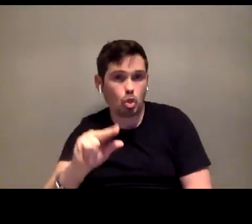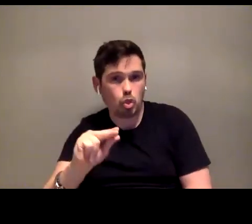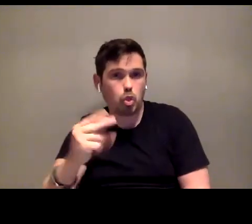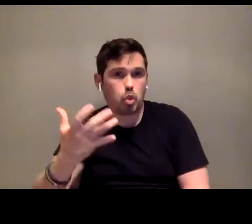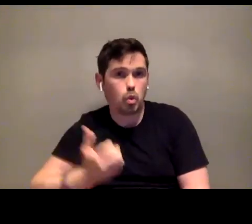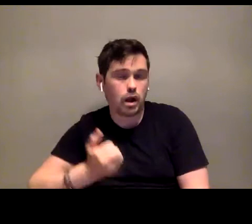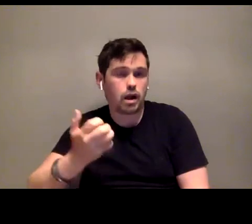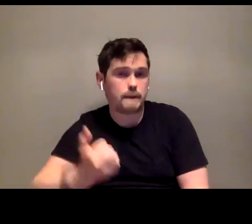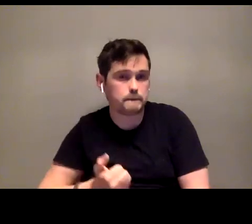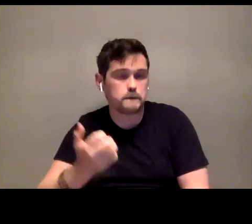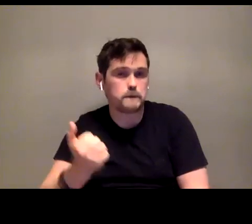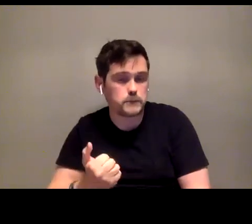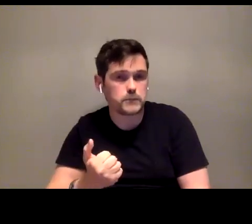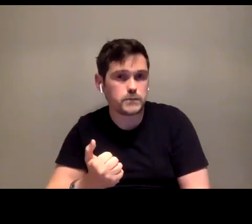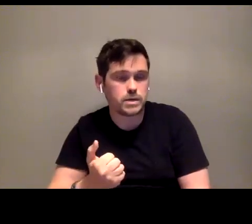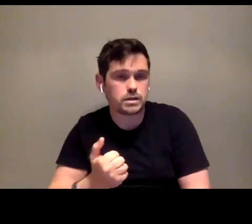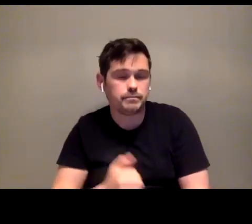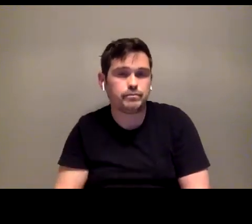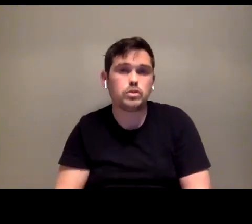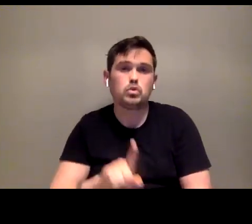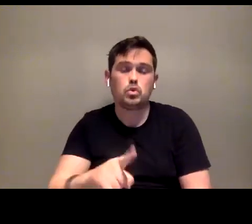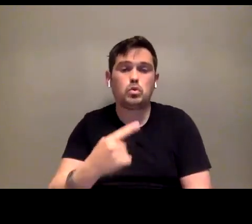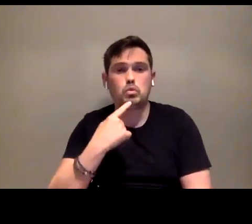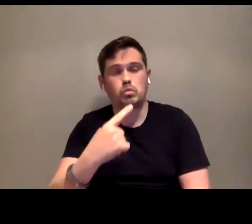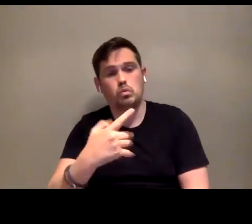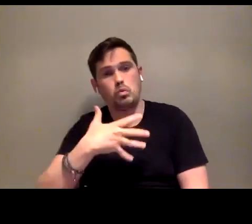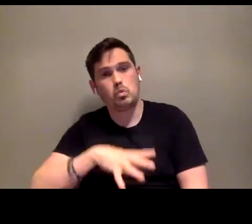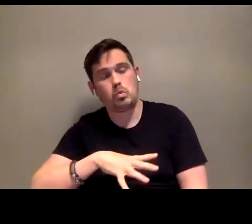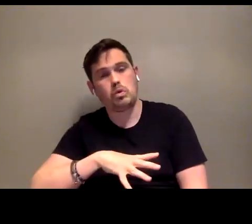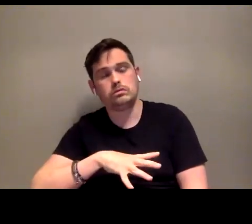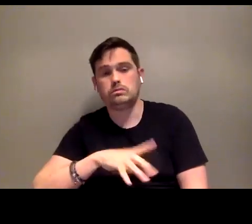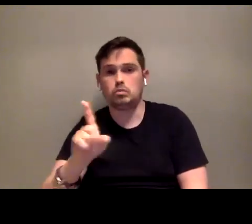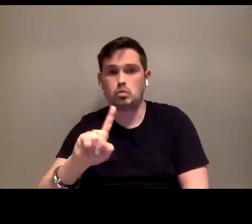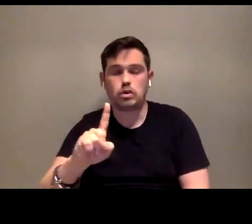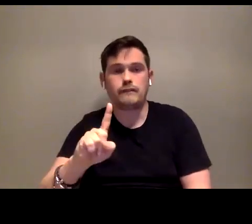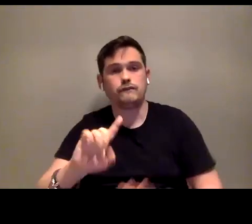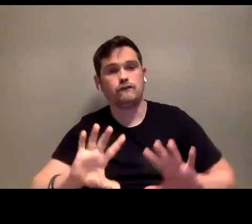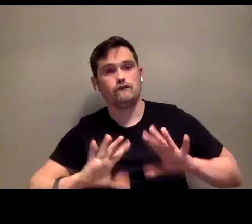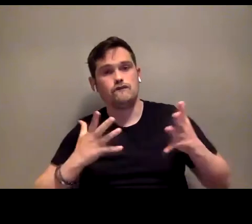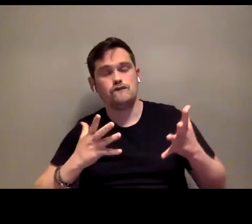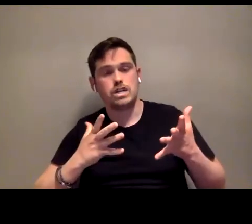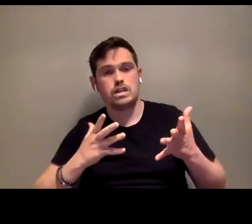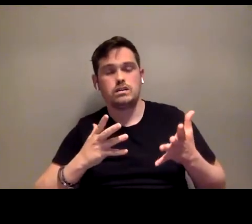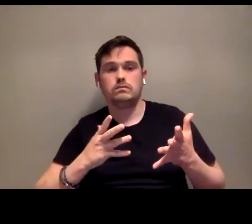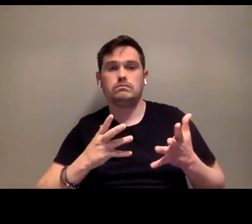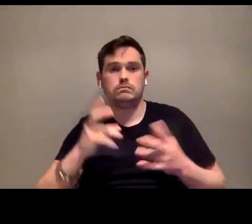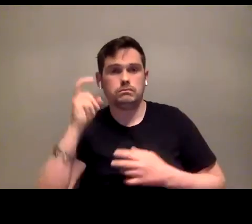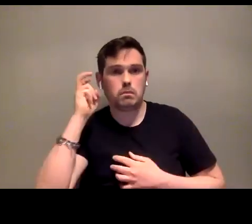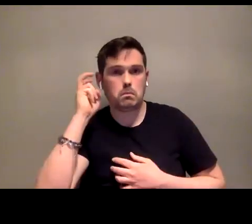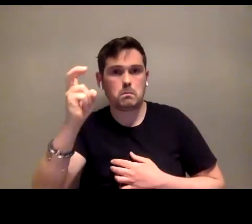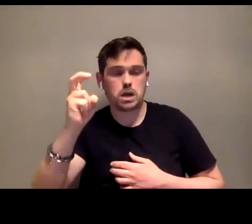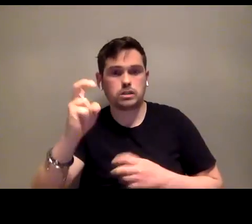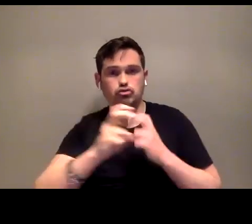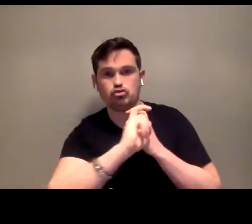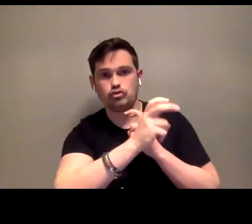communities. We're calling for this new parliament to extend free bus travel to all, starting with a trial in Glasgow in the lead up to the UN